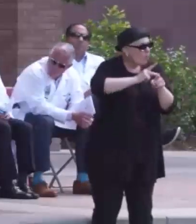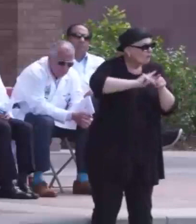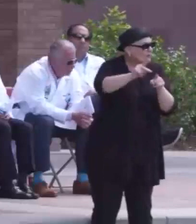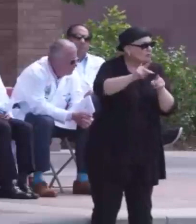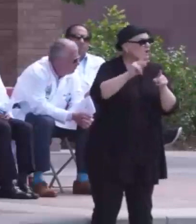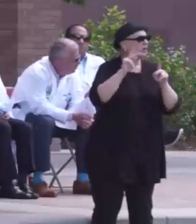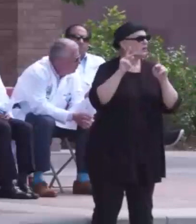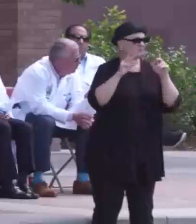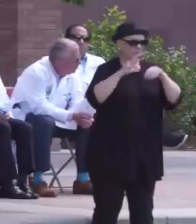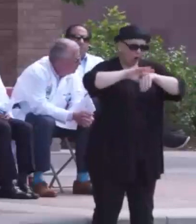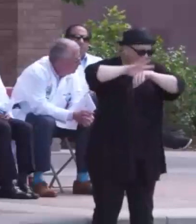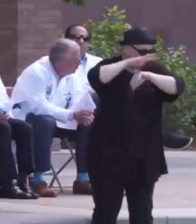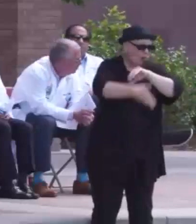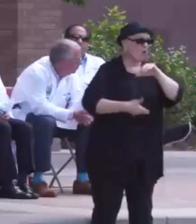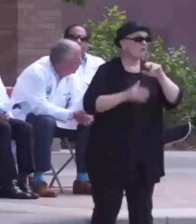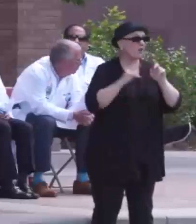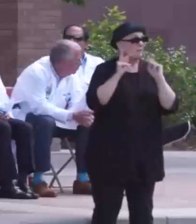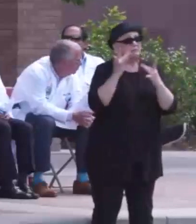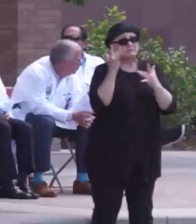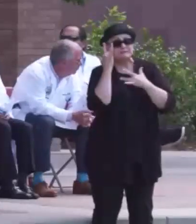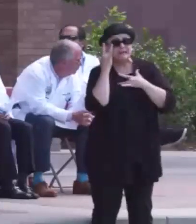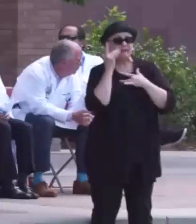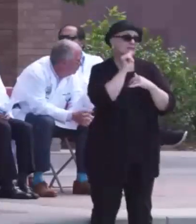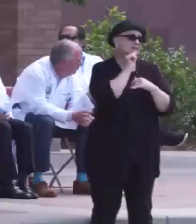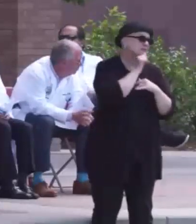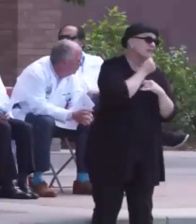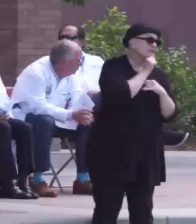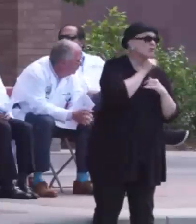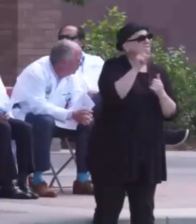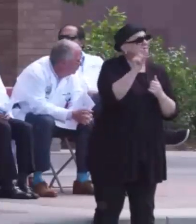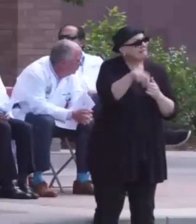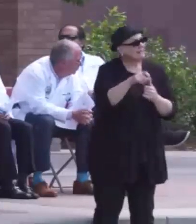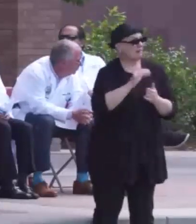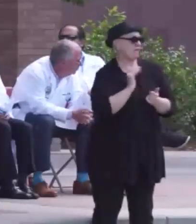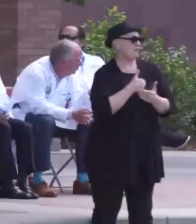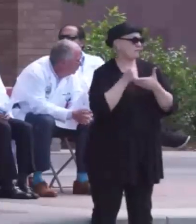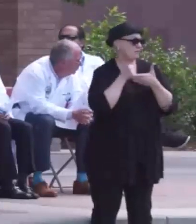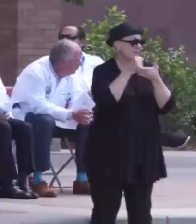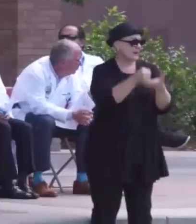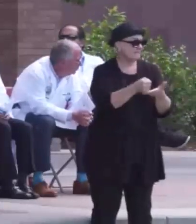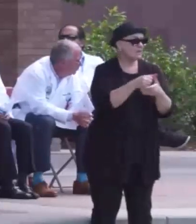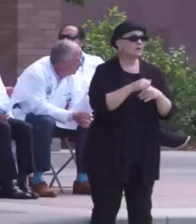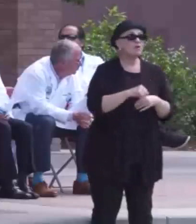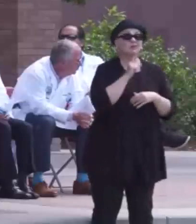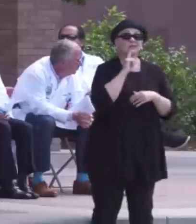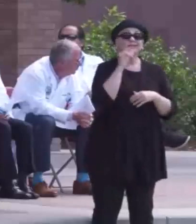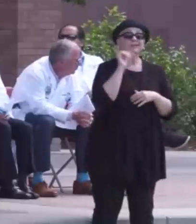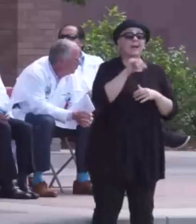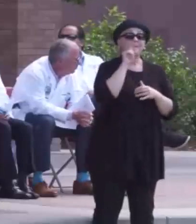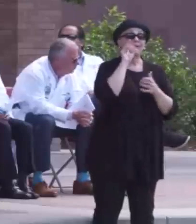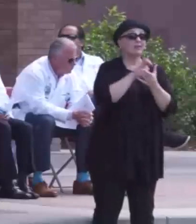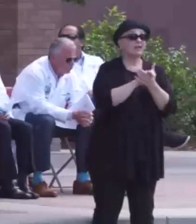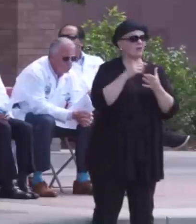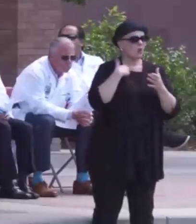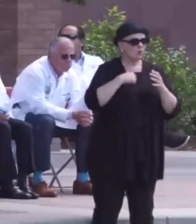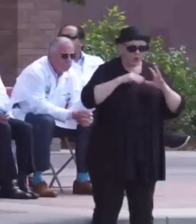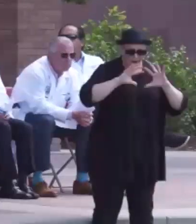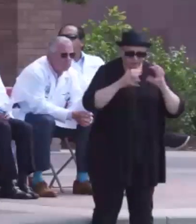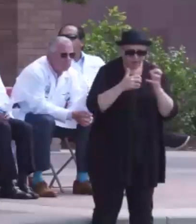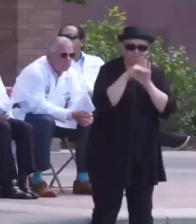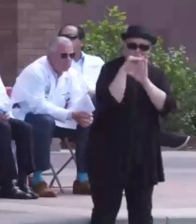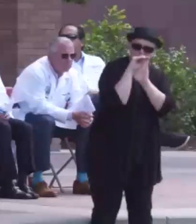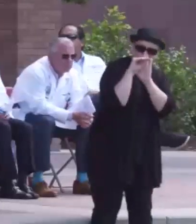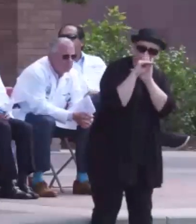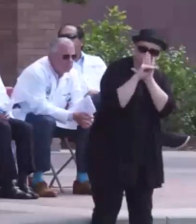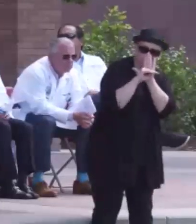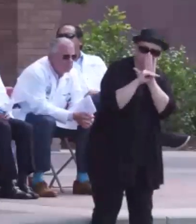and suffering and need our help. It's the belief that having this set of shared promises that we all